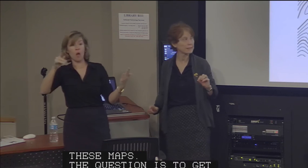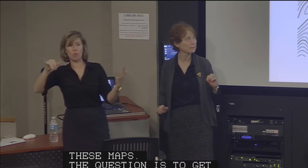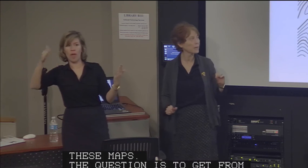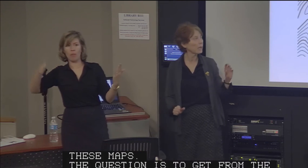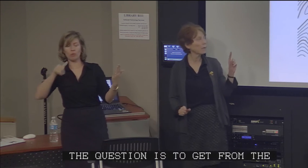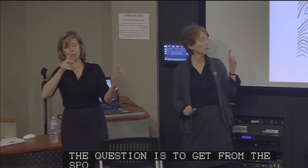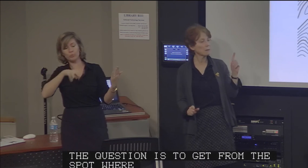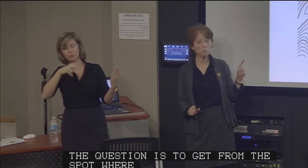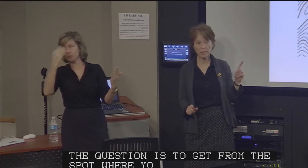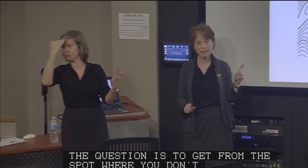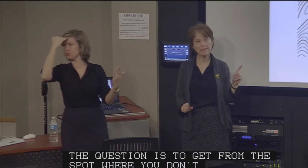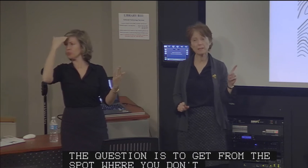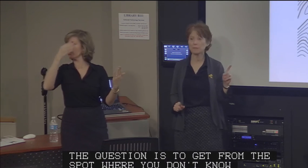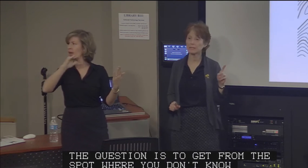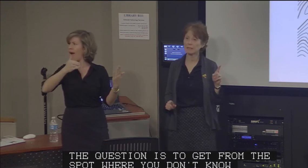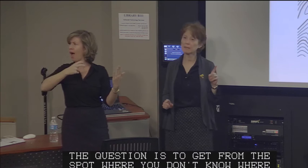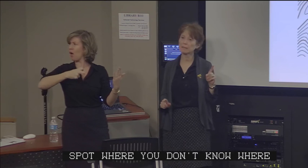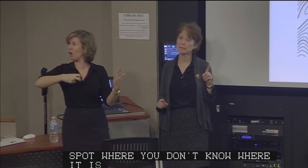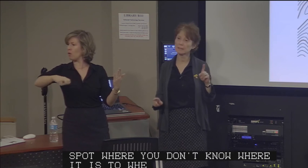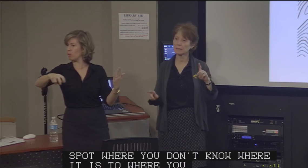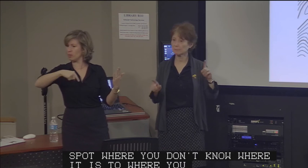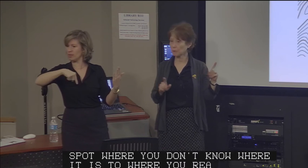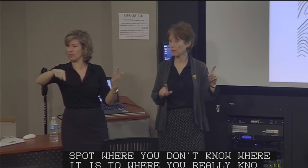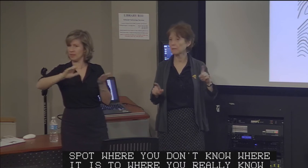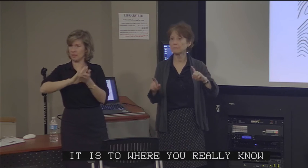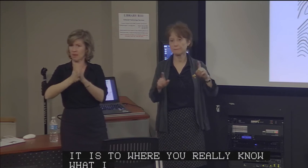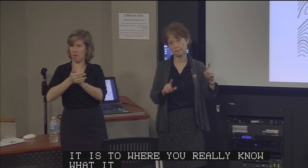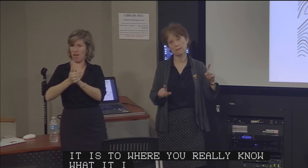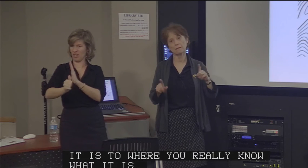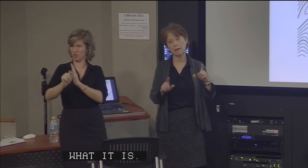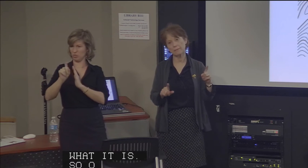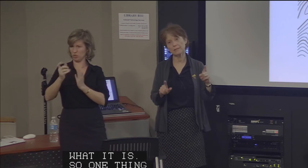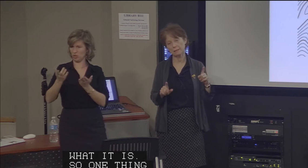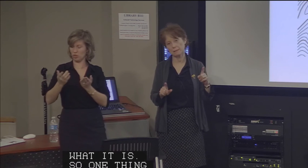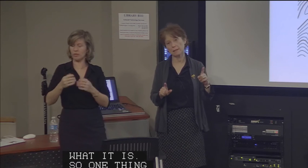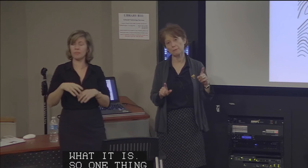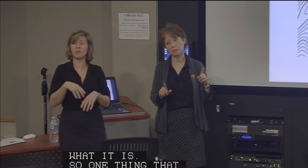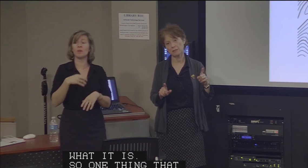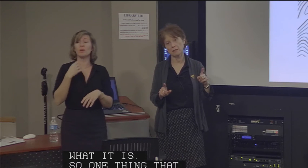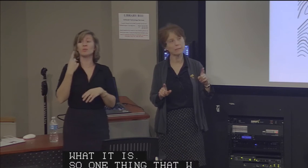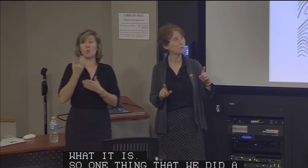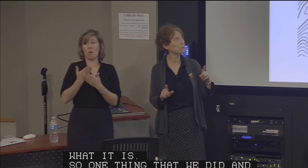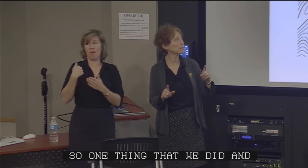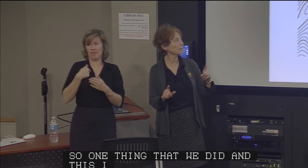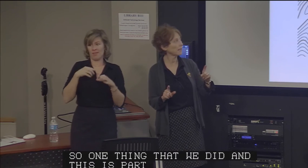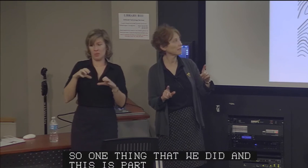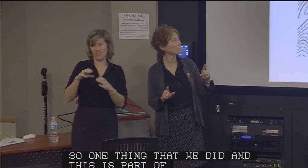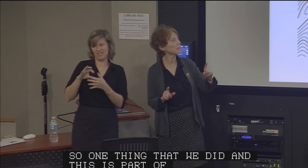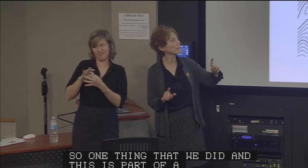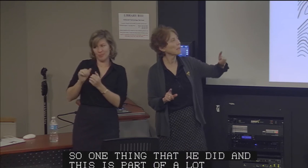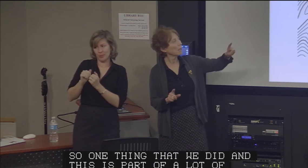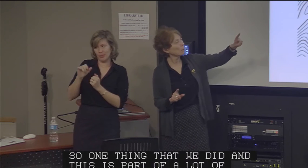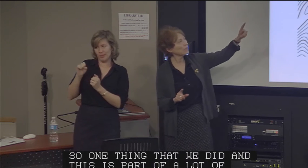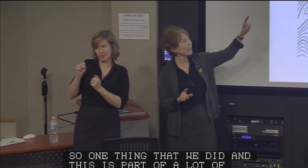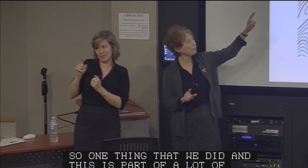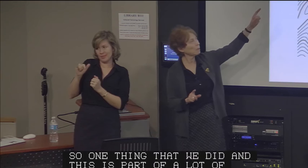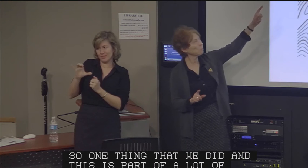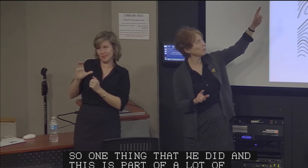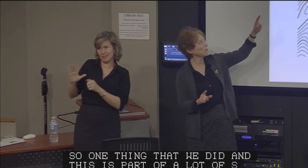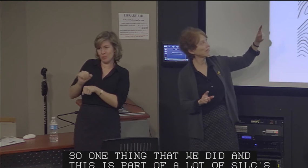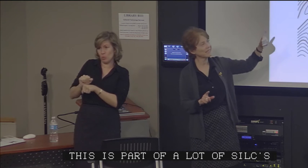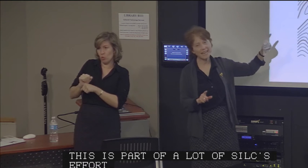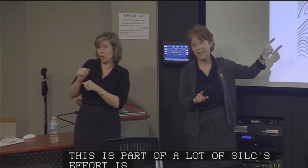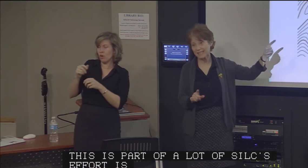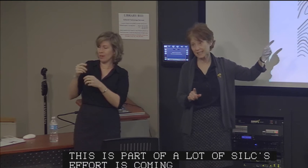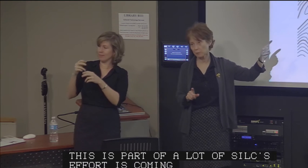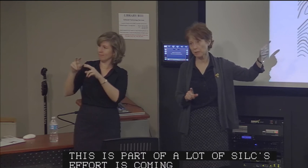it is. So one thing that we did, and this is part of a lot of Silk's effort, is coming up with assessments. We came up with a